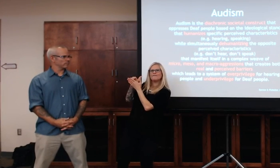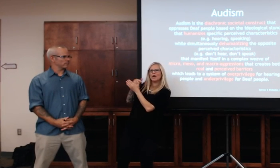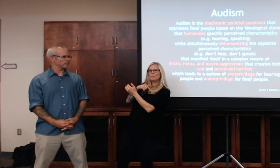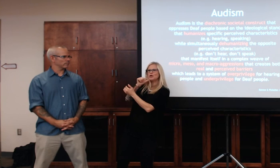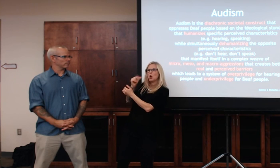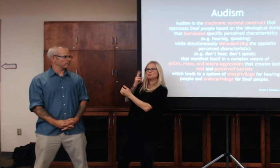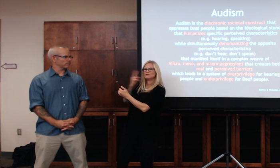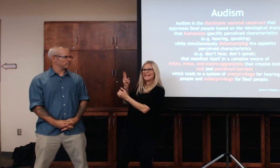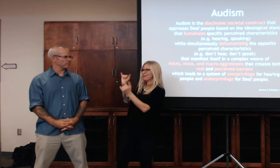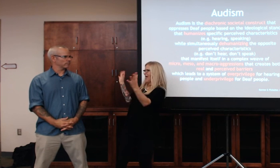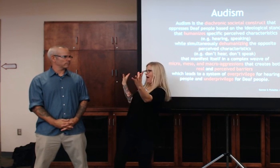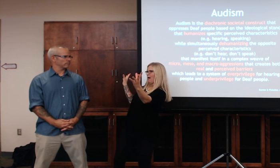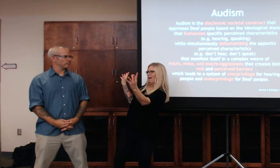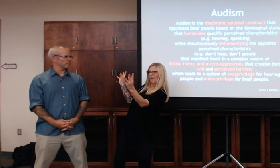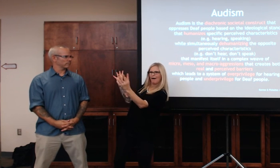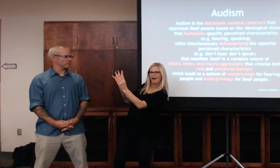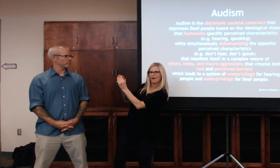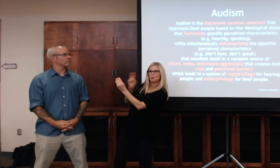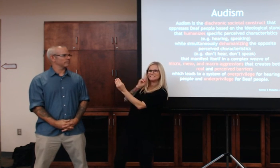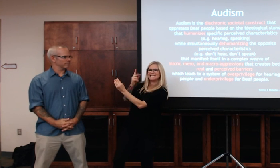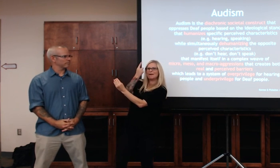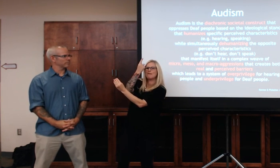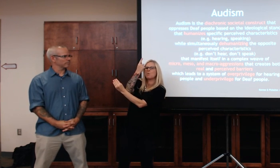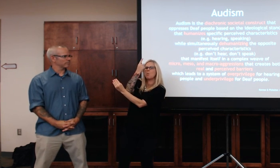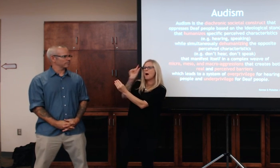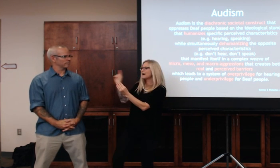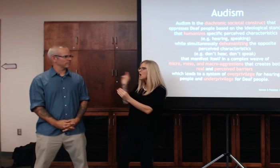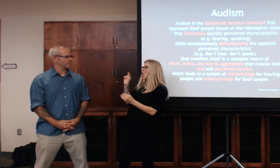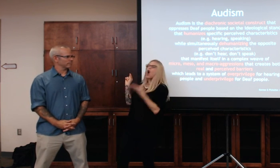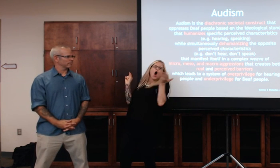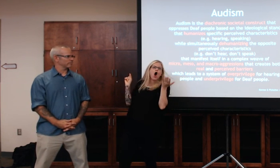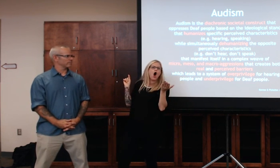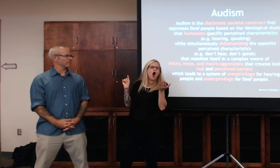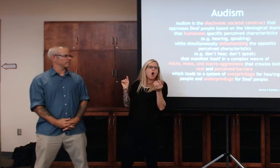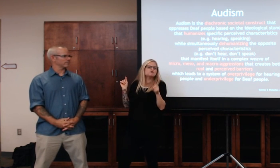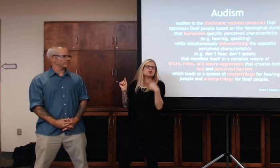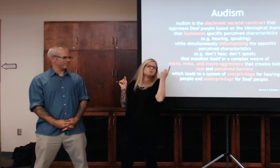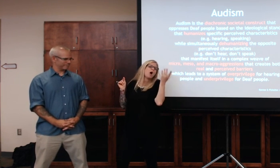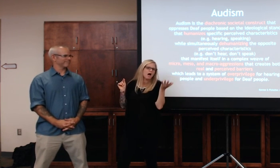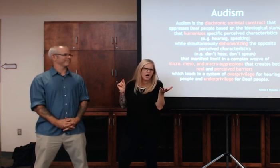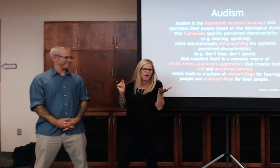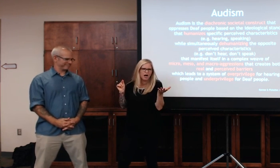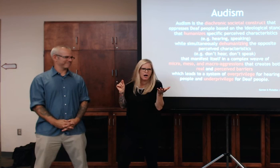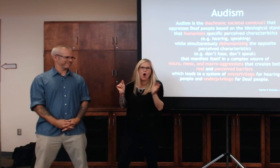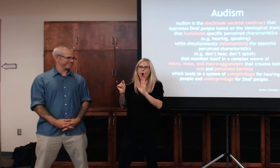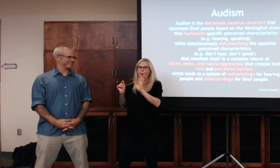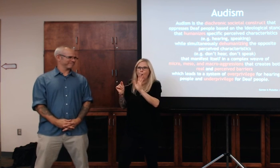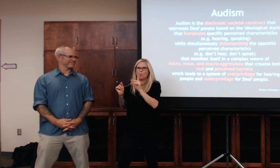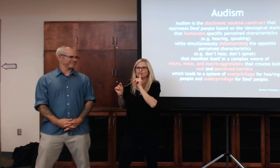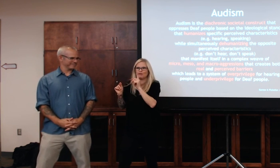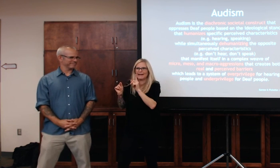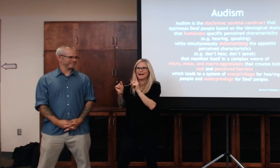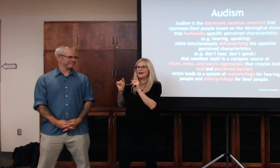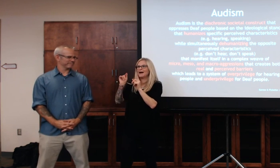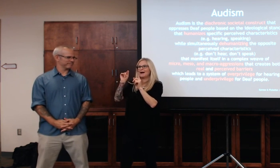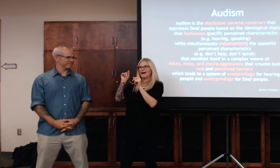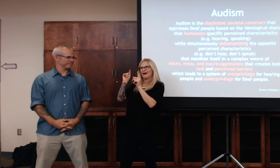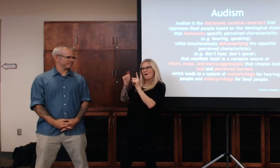thing, we don't realize, we don't see the larger picture. We just take this one little thing, oh, no big deal. That one little